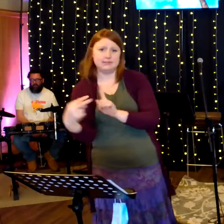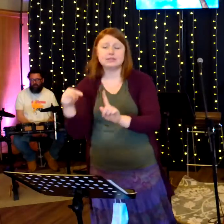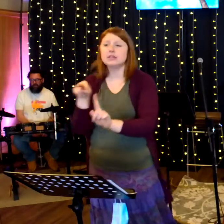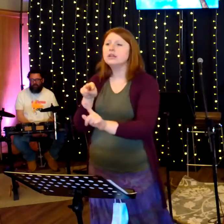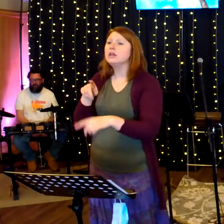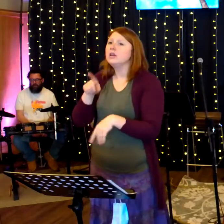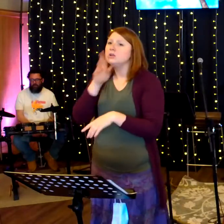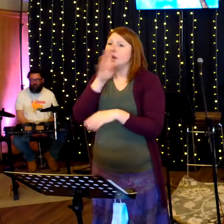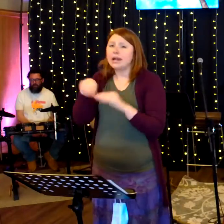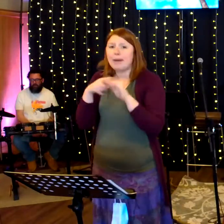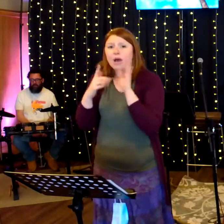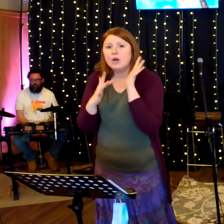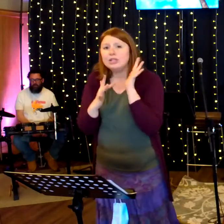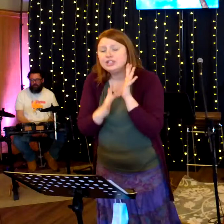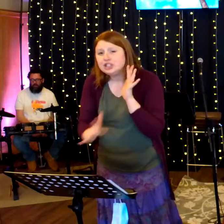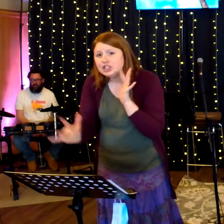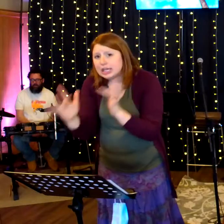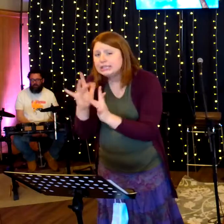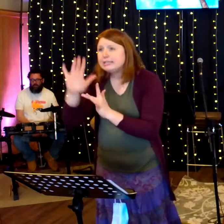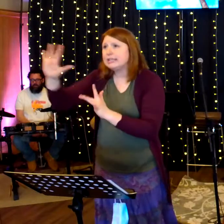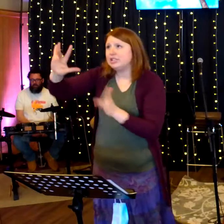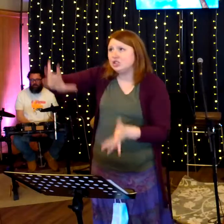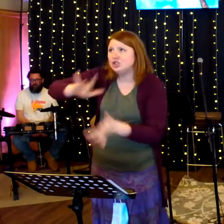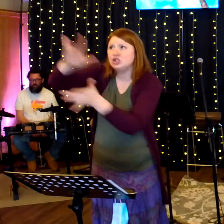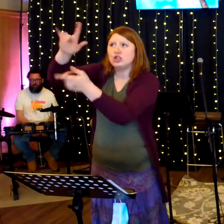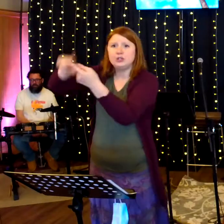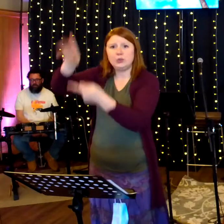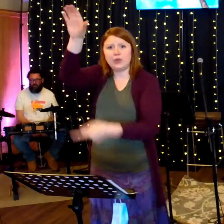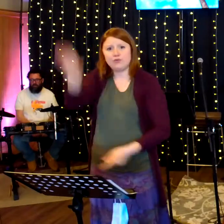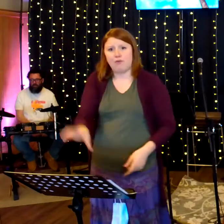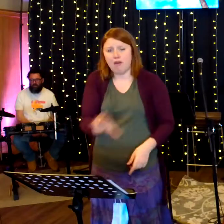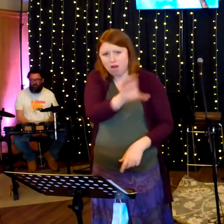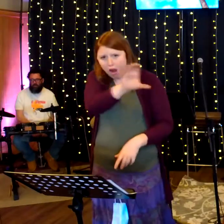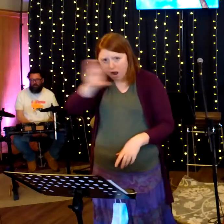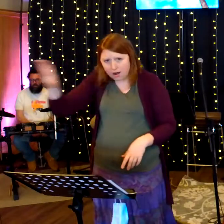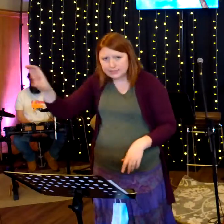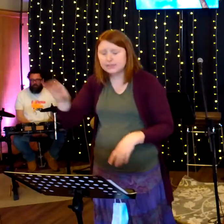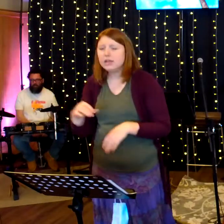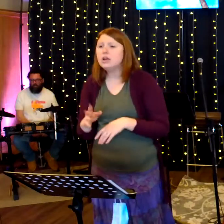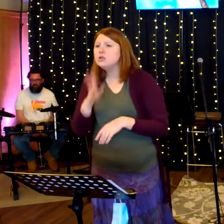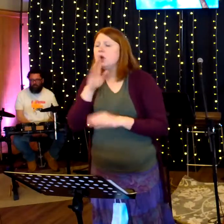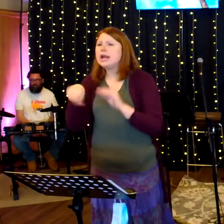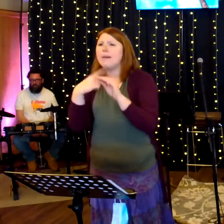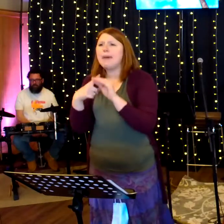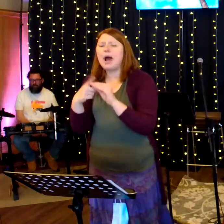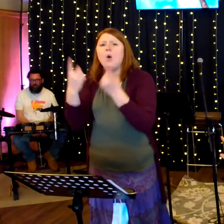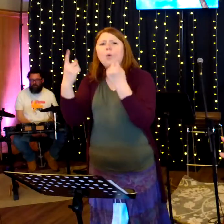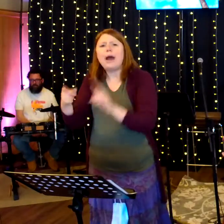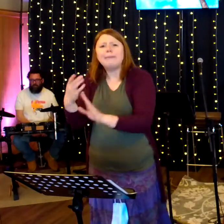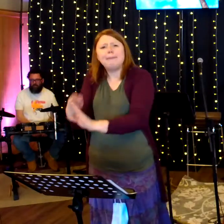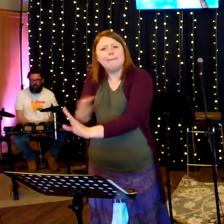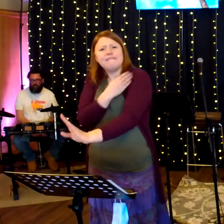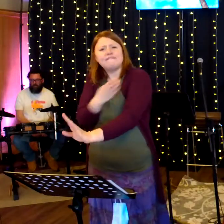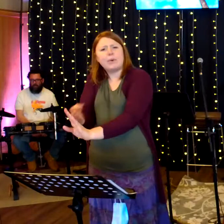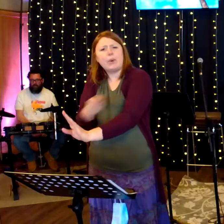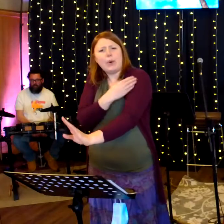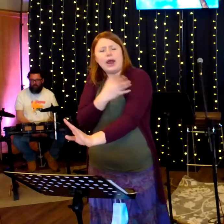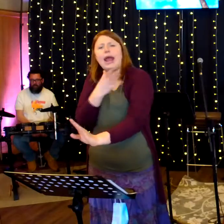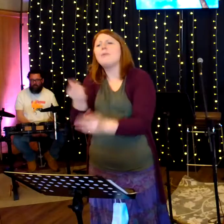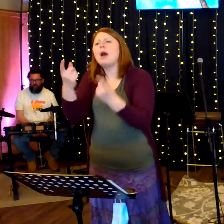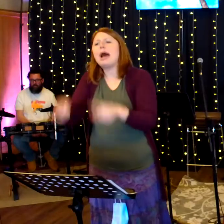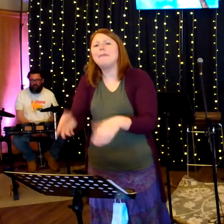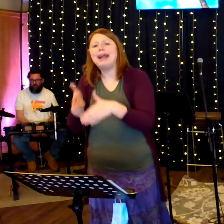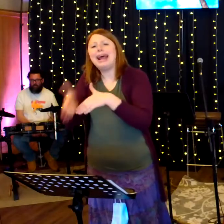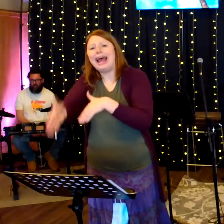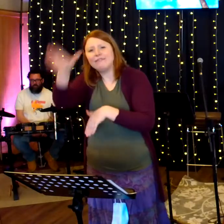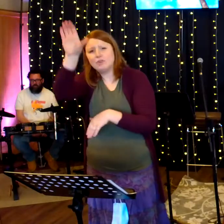Easter story, Jesus' journey to the cross, the time before, during, and after his crucifixion